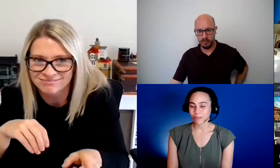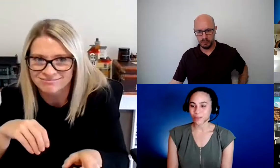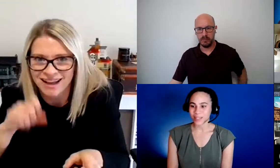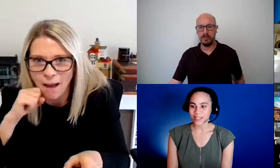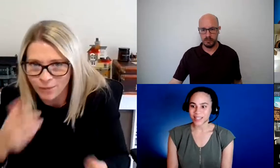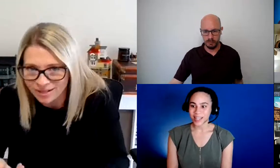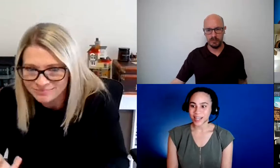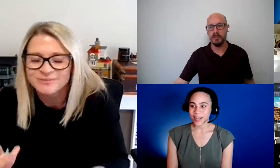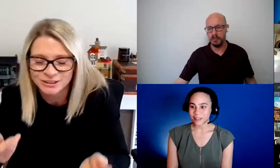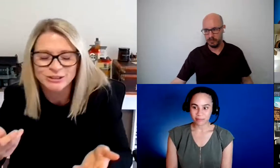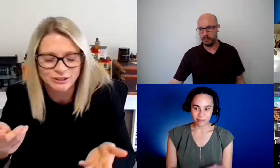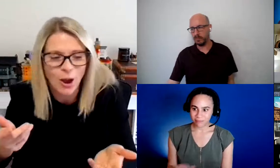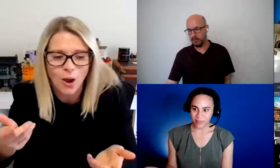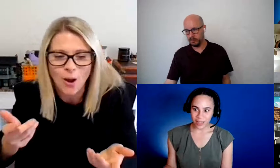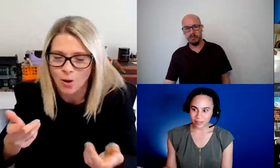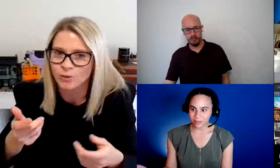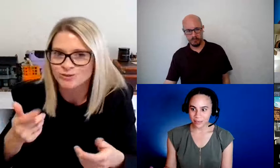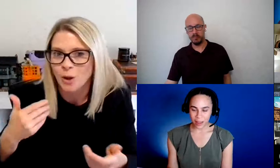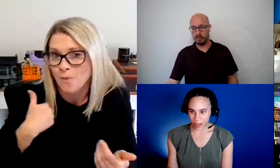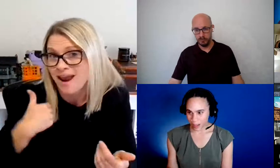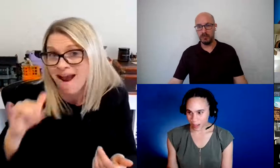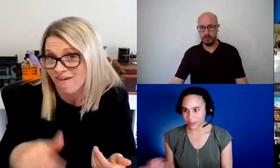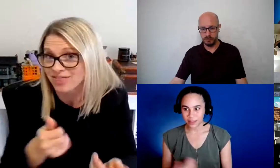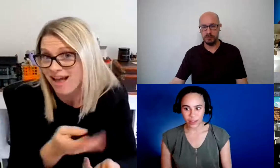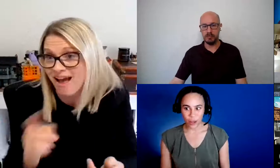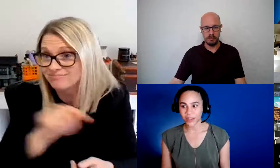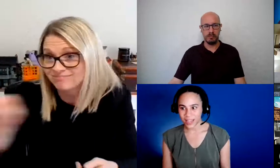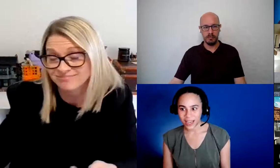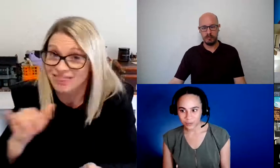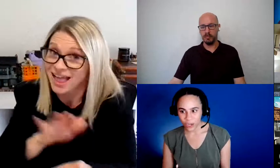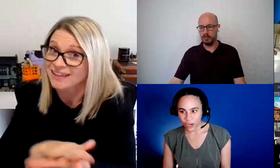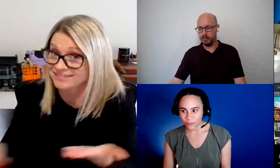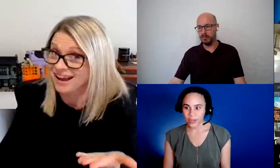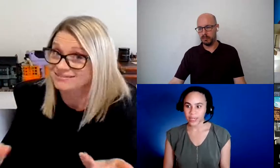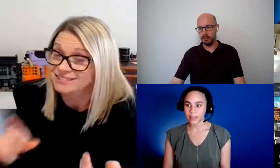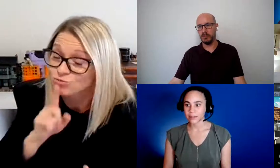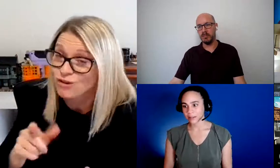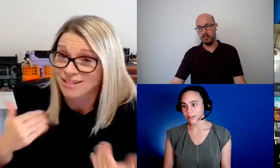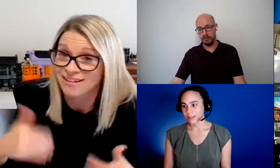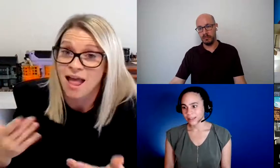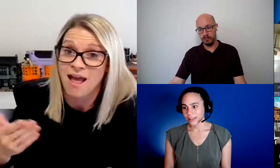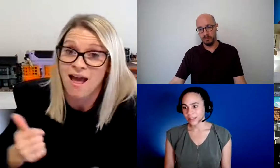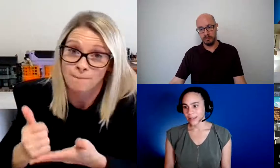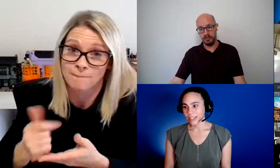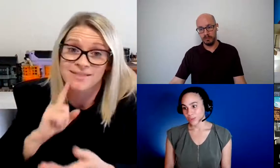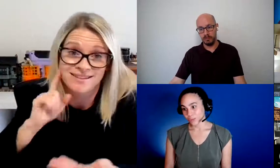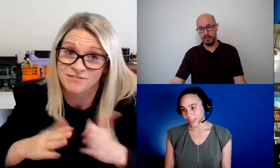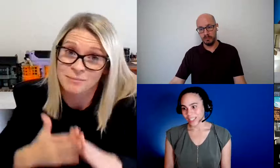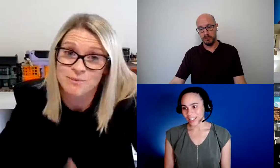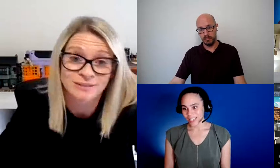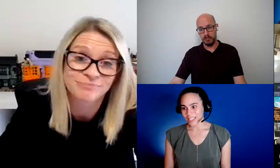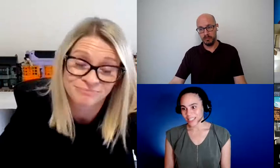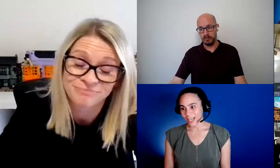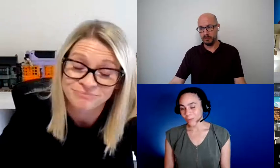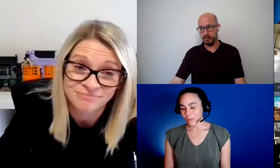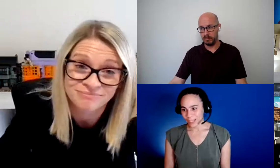employees and what they have to offer. And it's really nice to help the